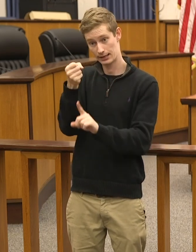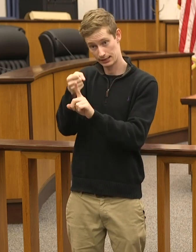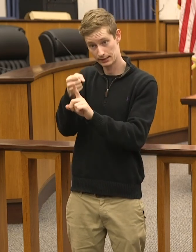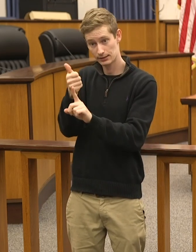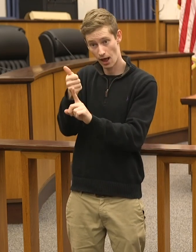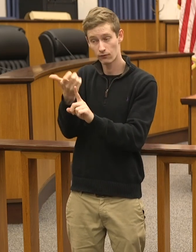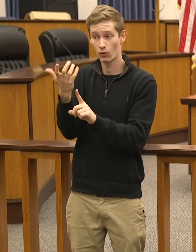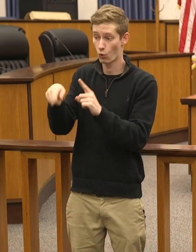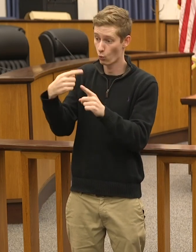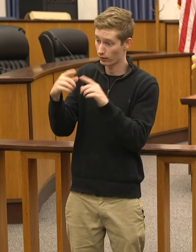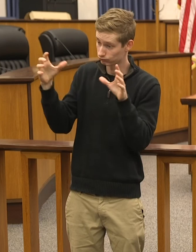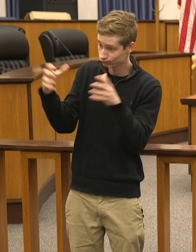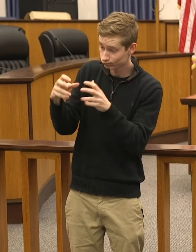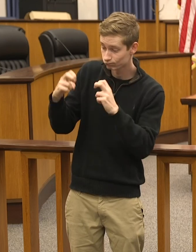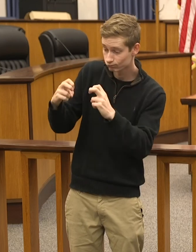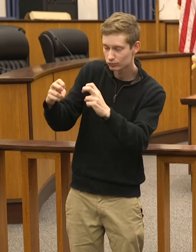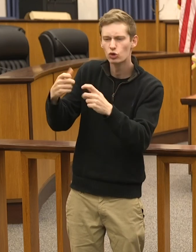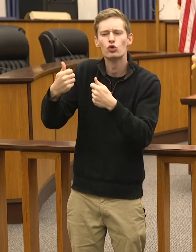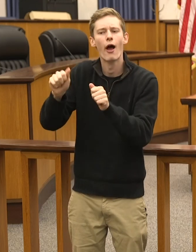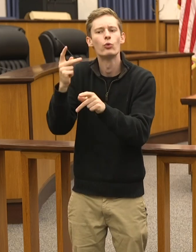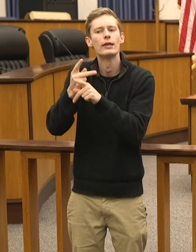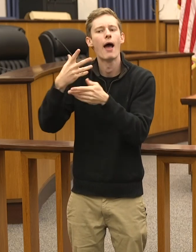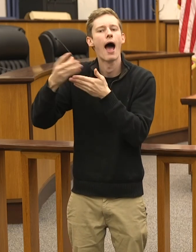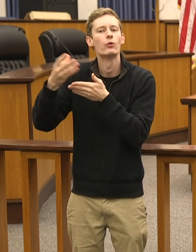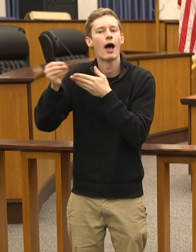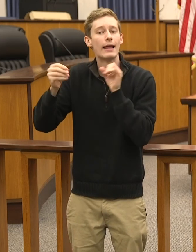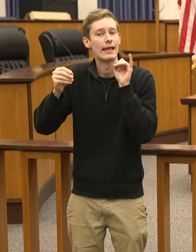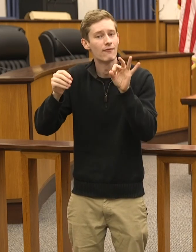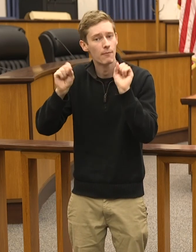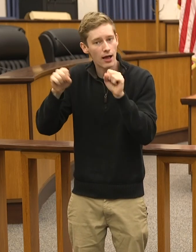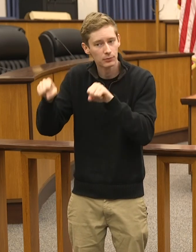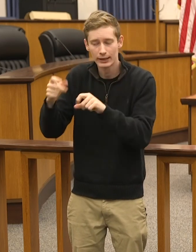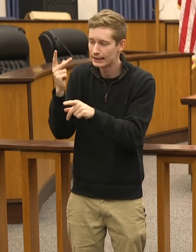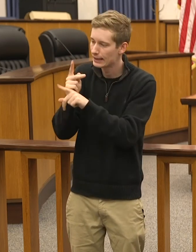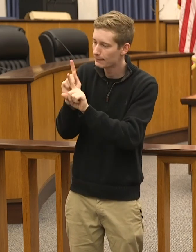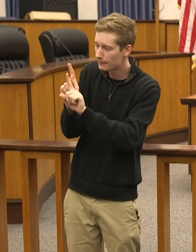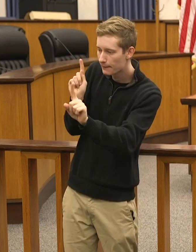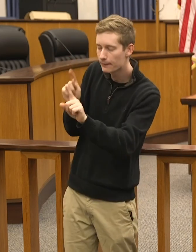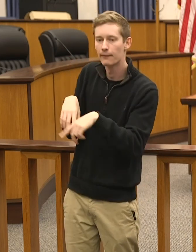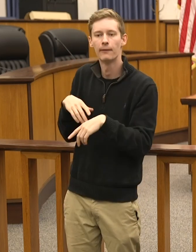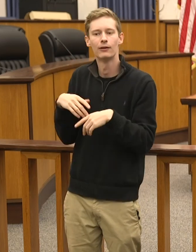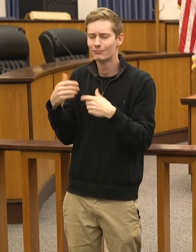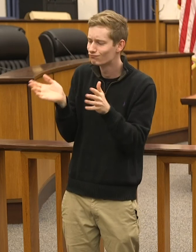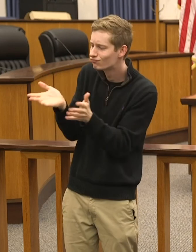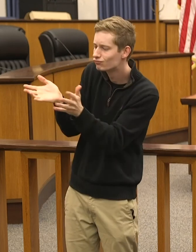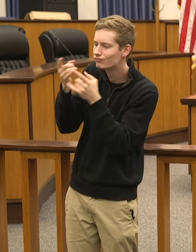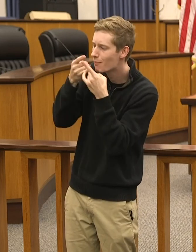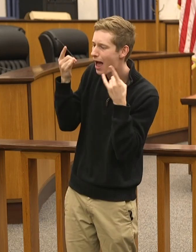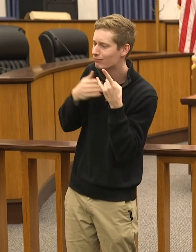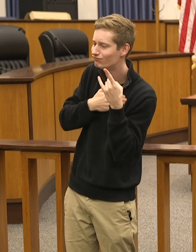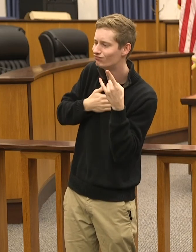and everywhere else, try to keep as much outside as possible, try to maintain distance and enforce mask wearing as much as possible, and if at